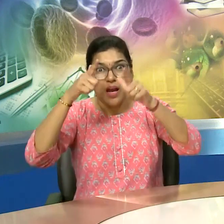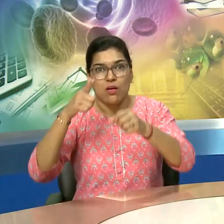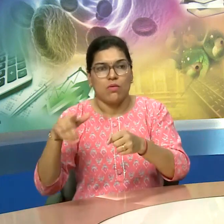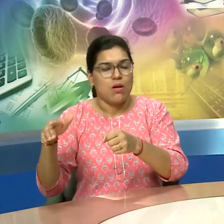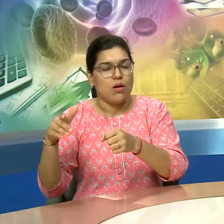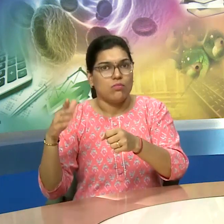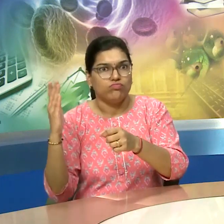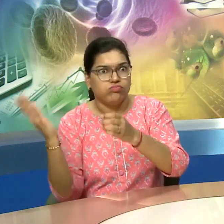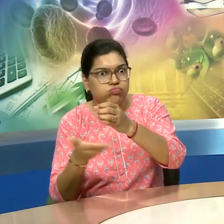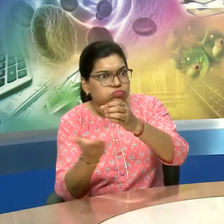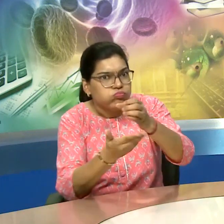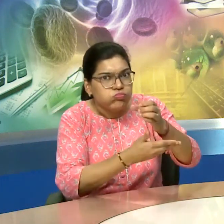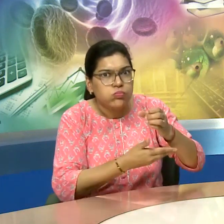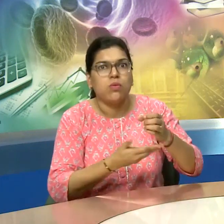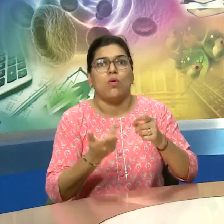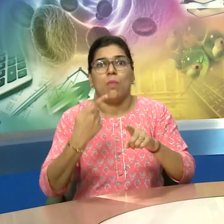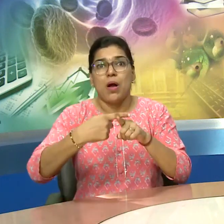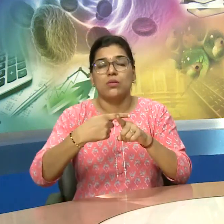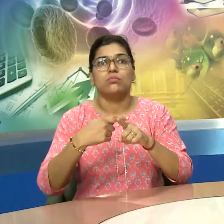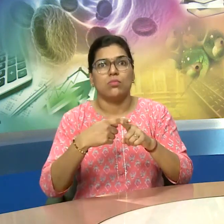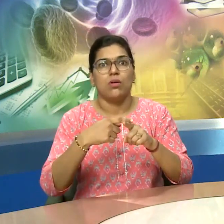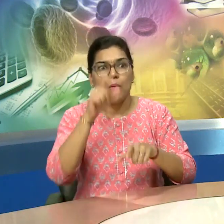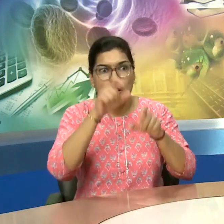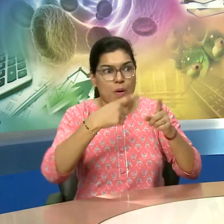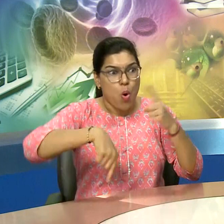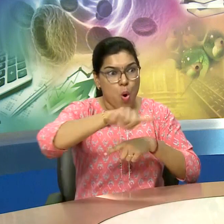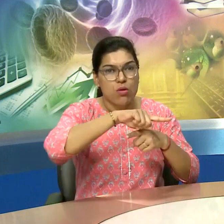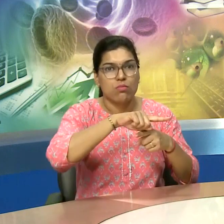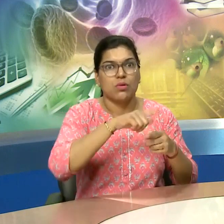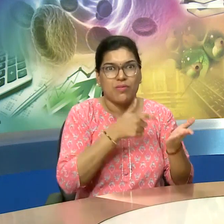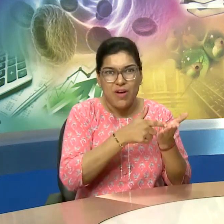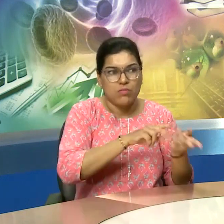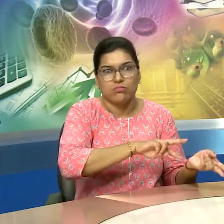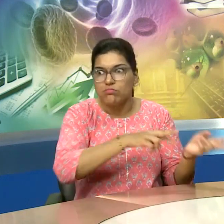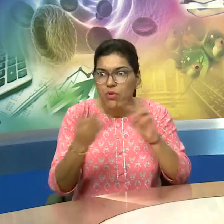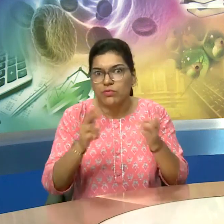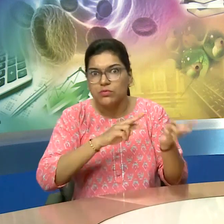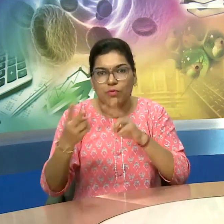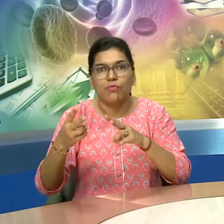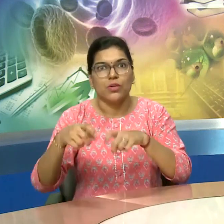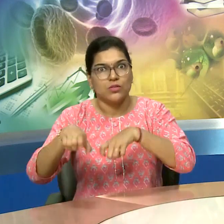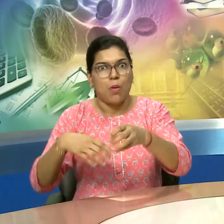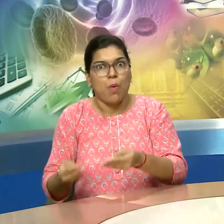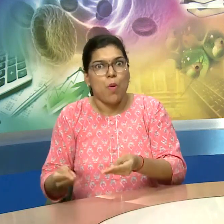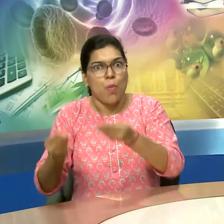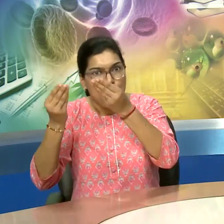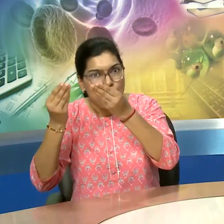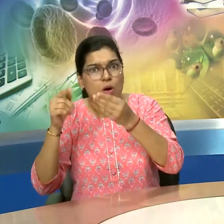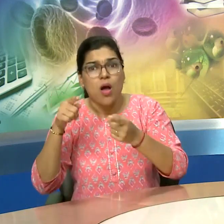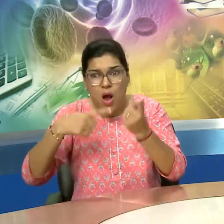how population growth and deforestation and